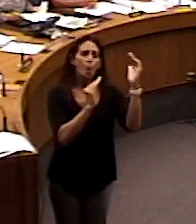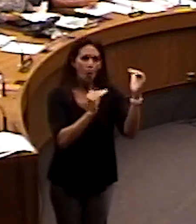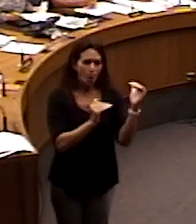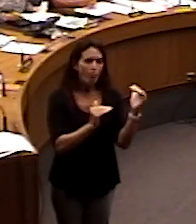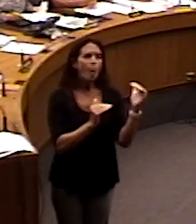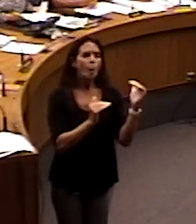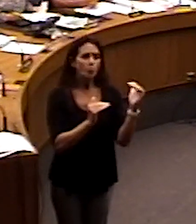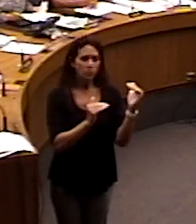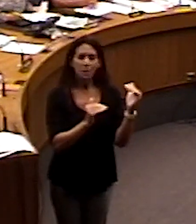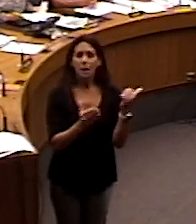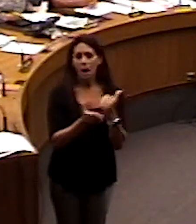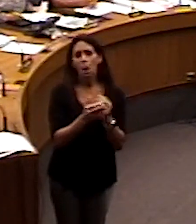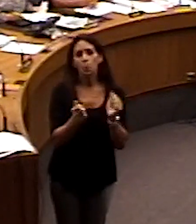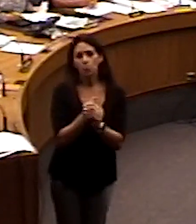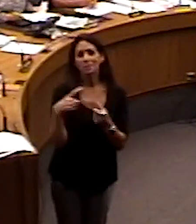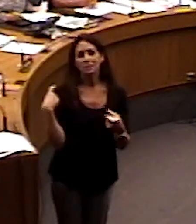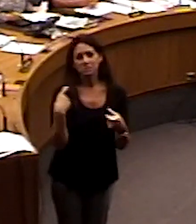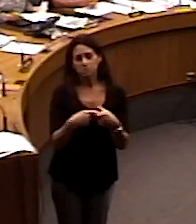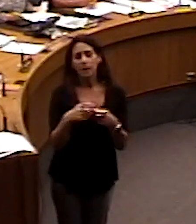especially within the Hispanic community.